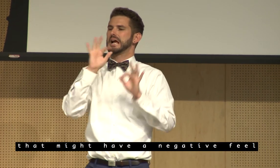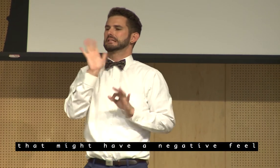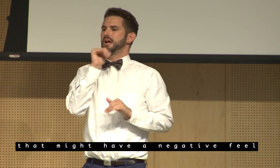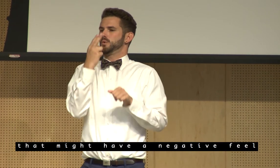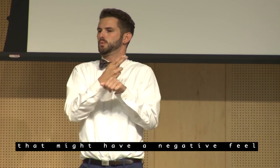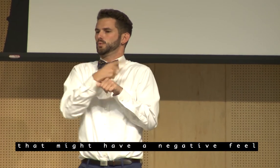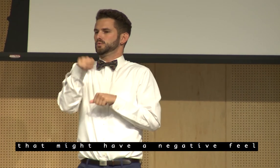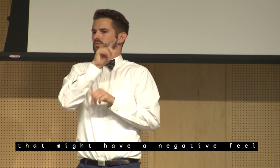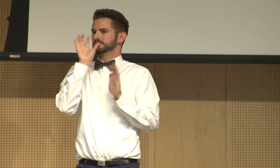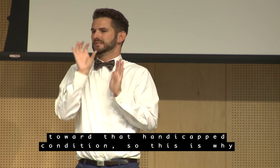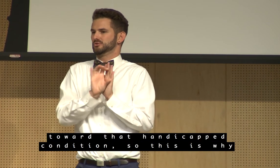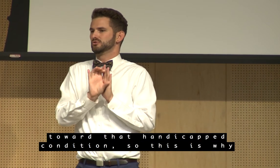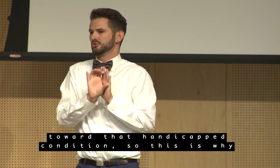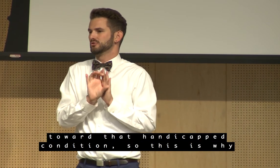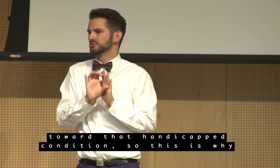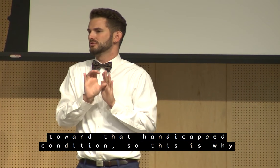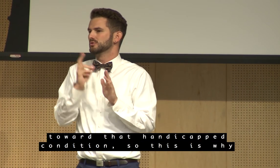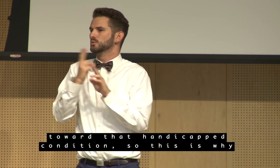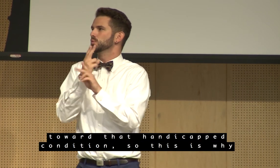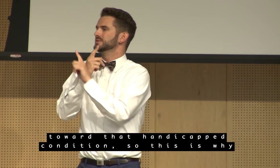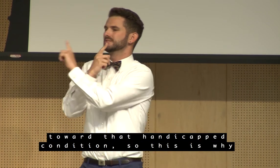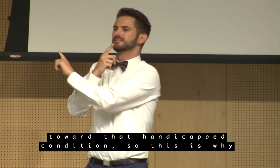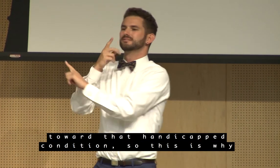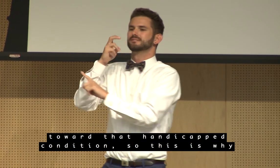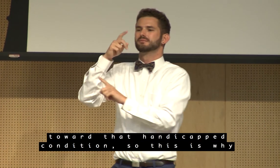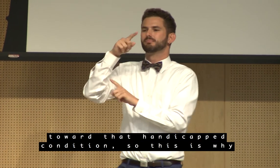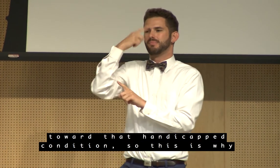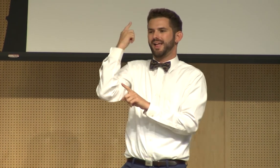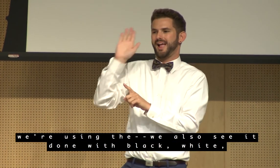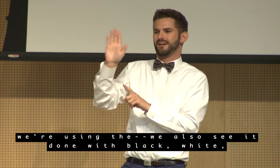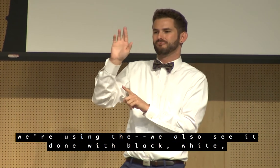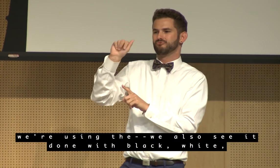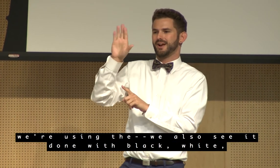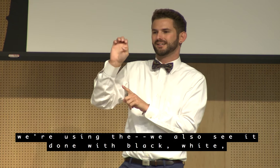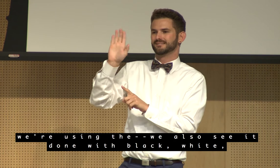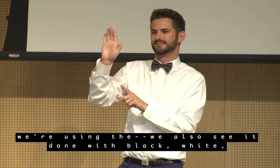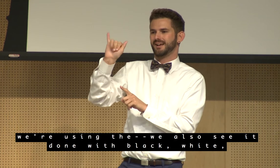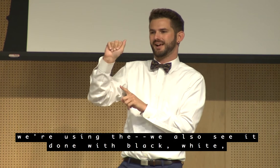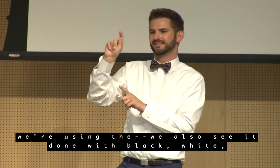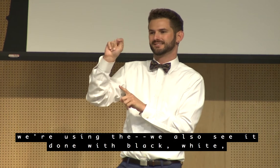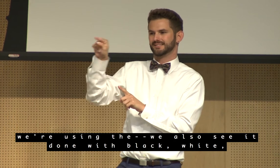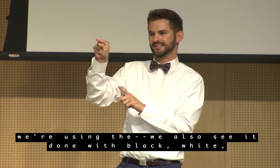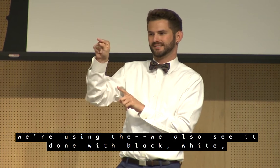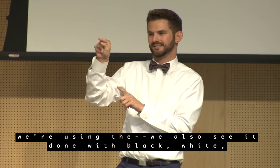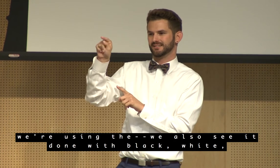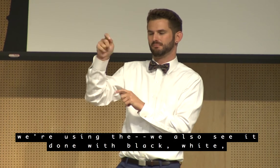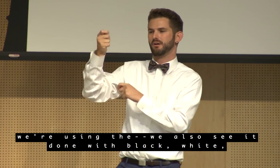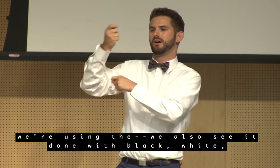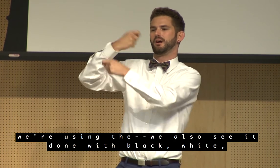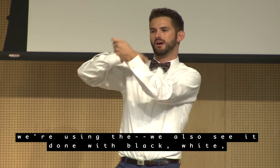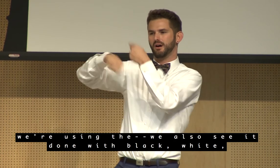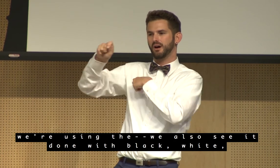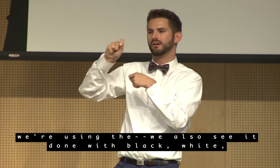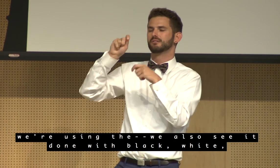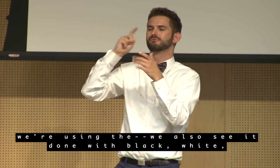feel towards that handicap condition. So this is why we're using the, we also see it done with black, white, various